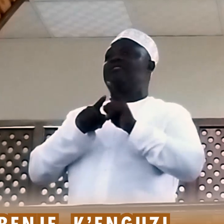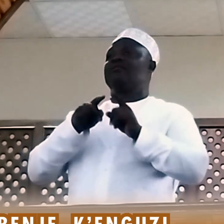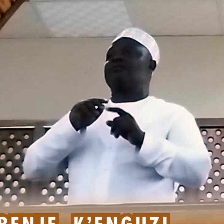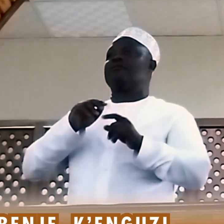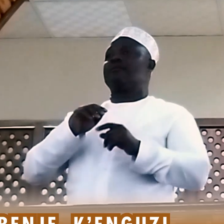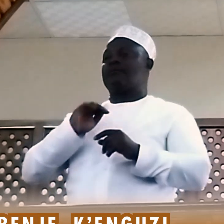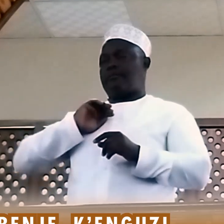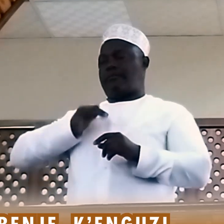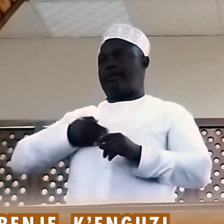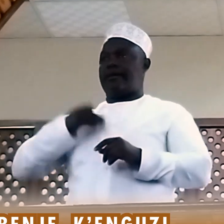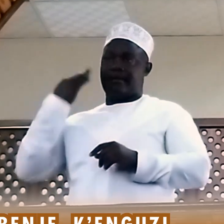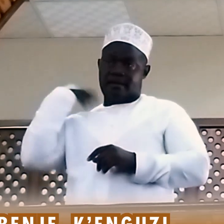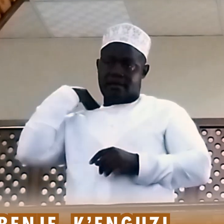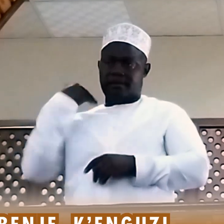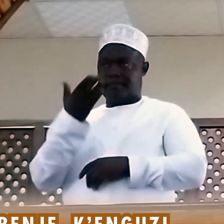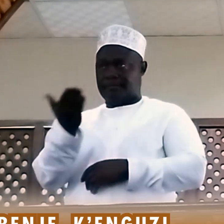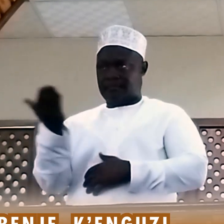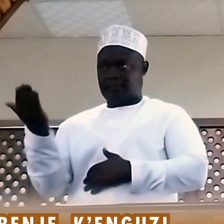brothers and sisters,